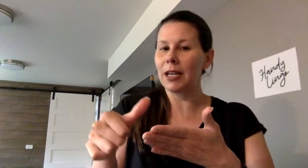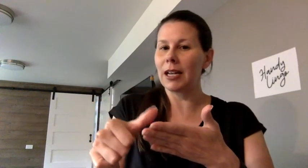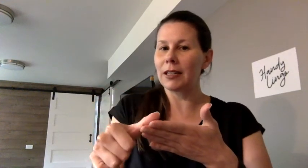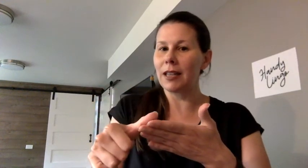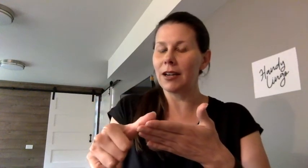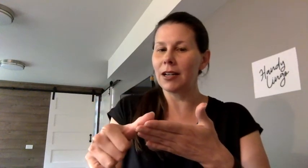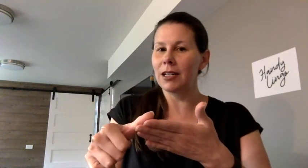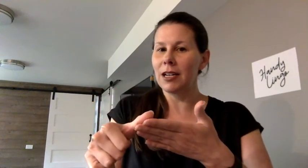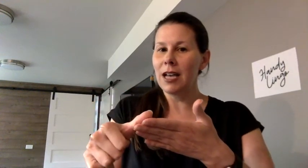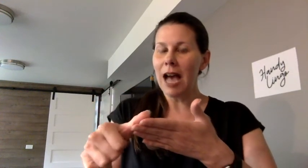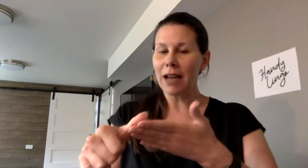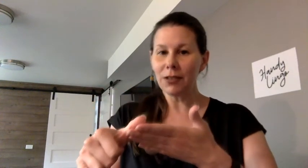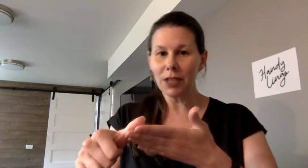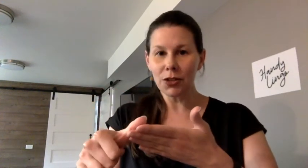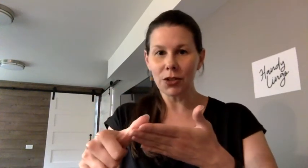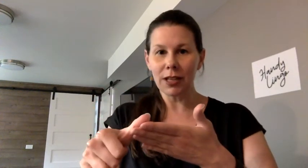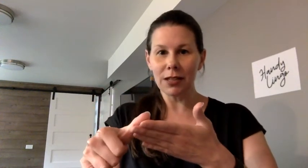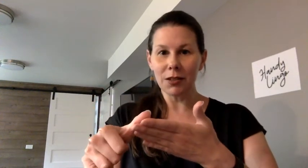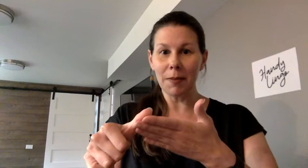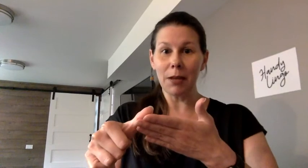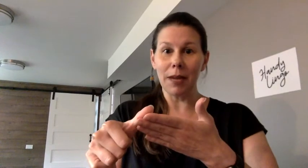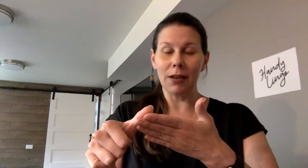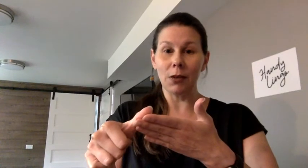on a letter, how do you think you turn that into mailman